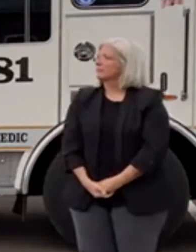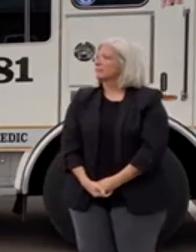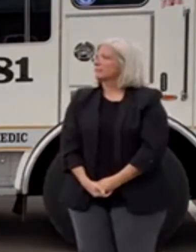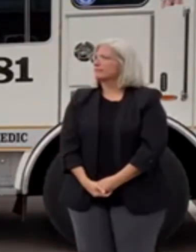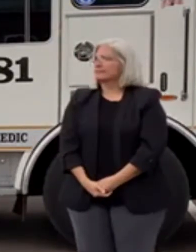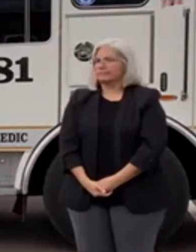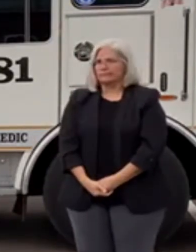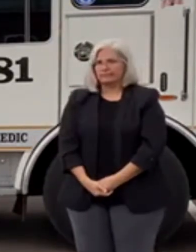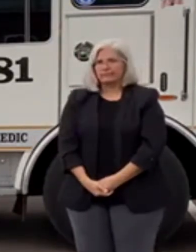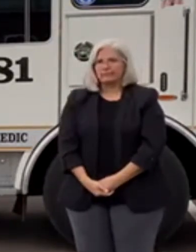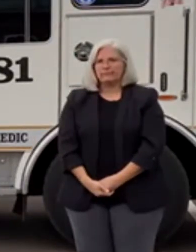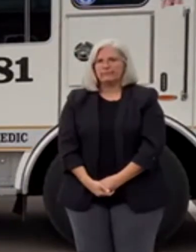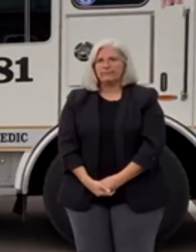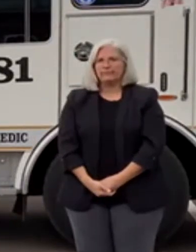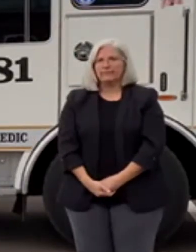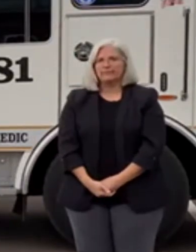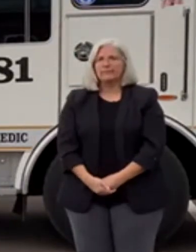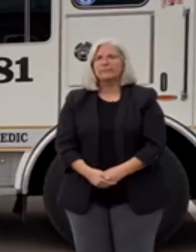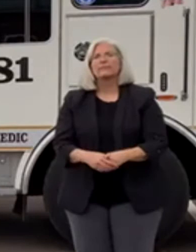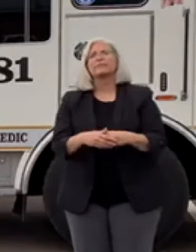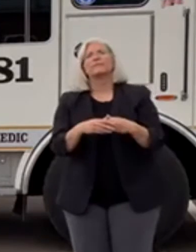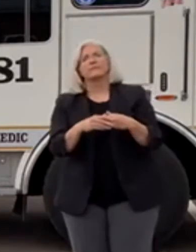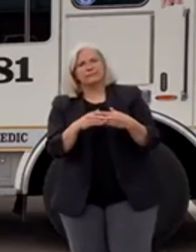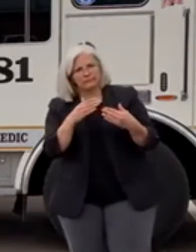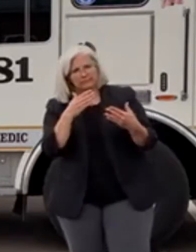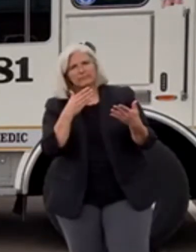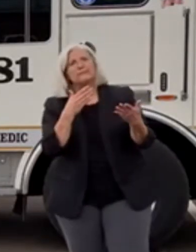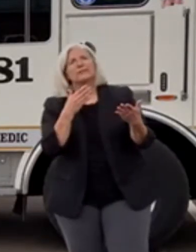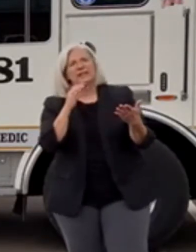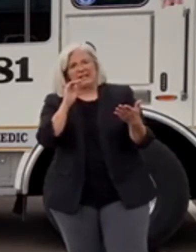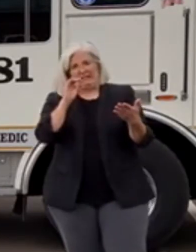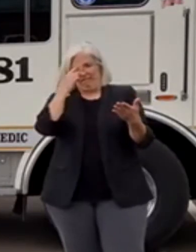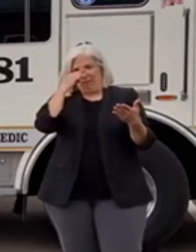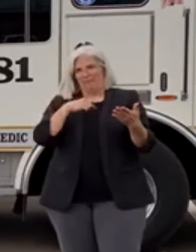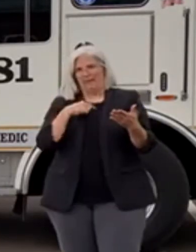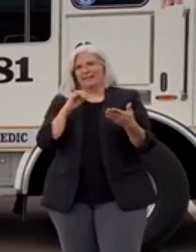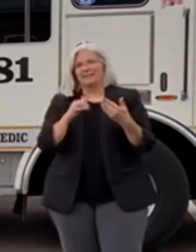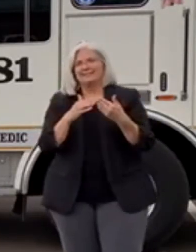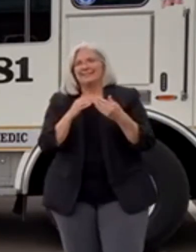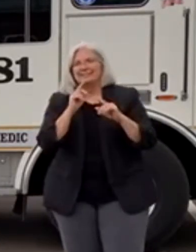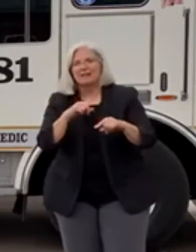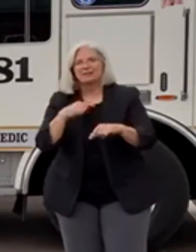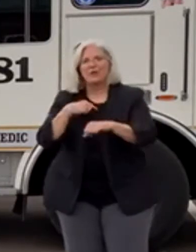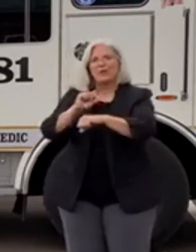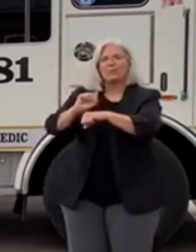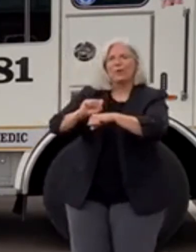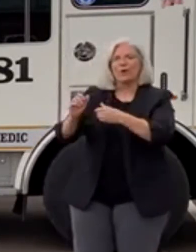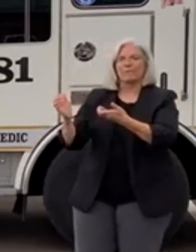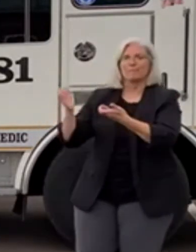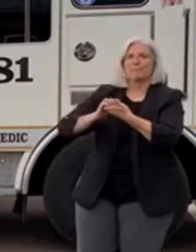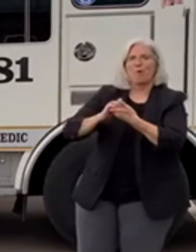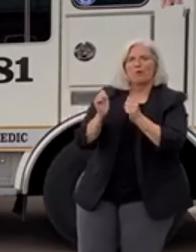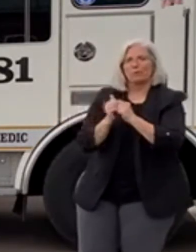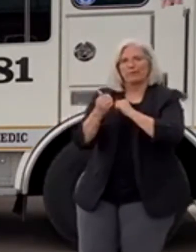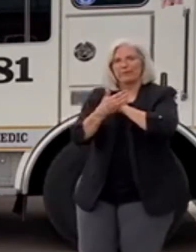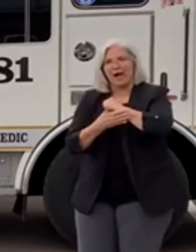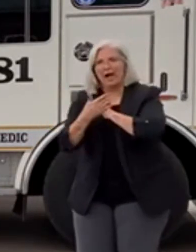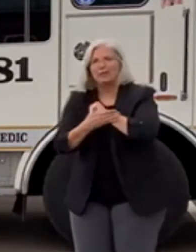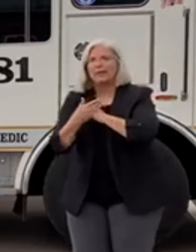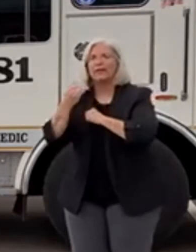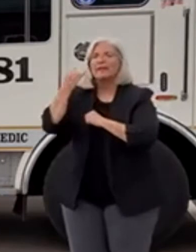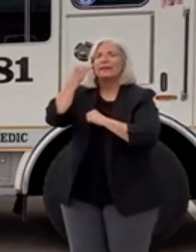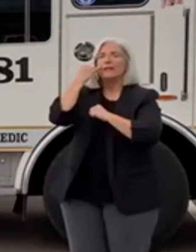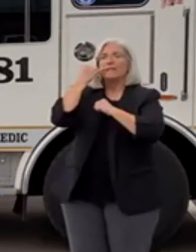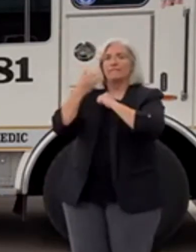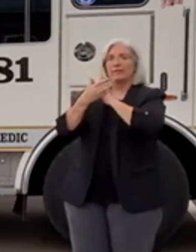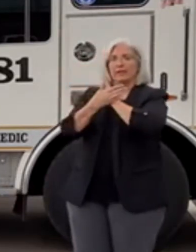I'll turn it to Chief. Sure, for me, this one's a pretty easy one, since we're working in partnership with the county. So as long as the county is stepping up their enforcement